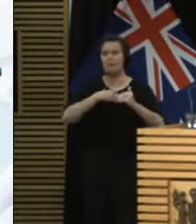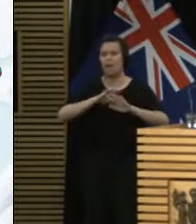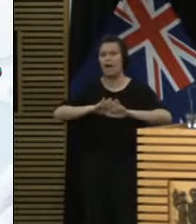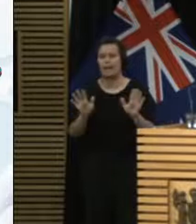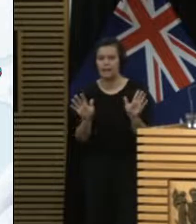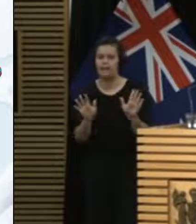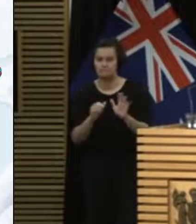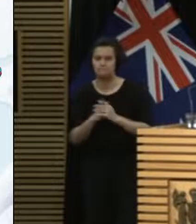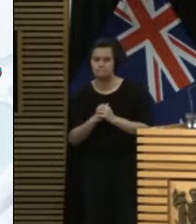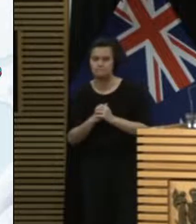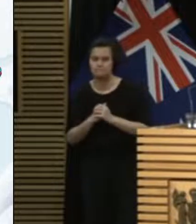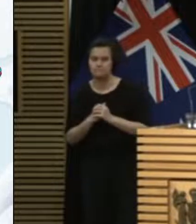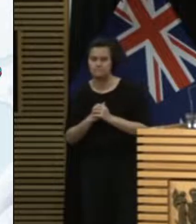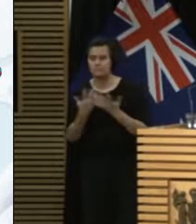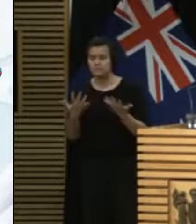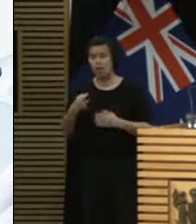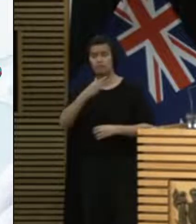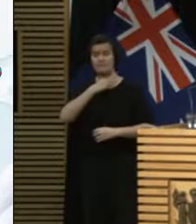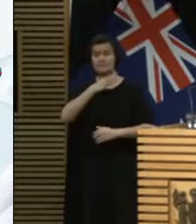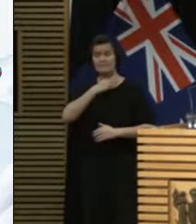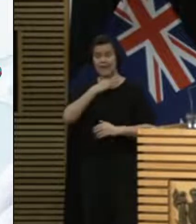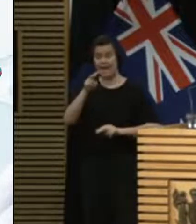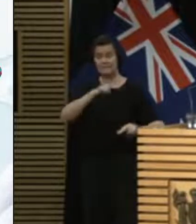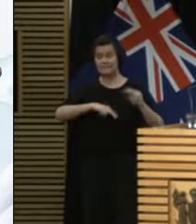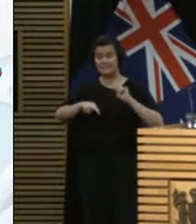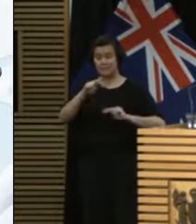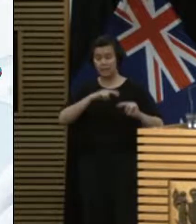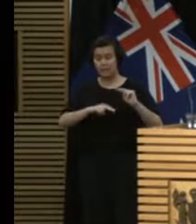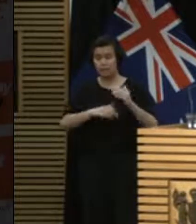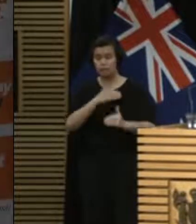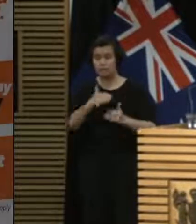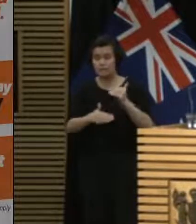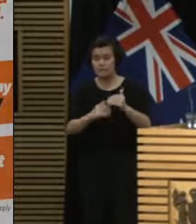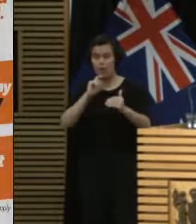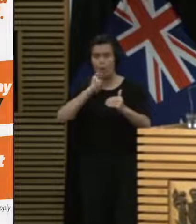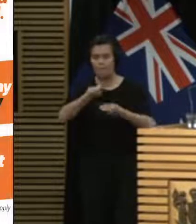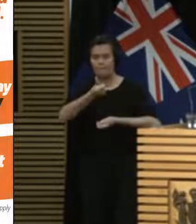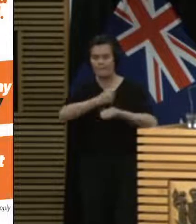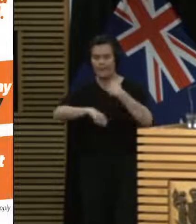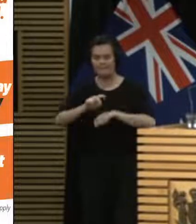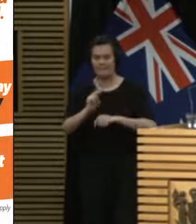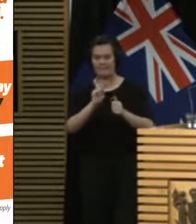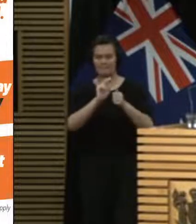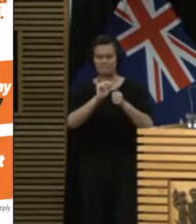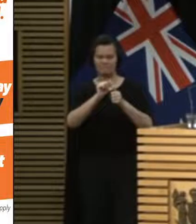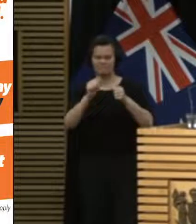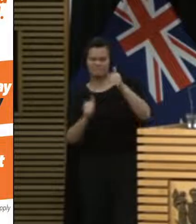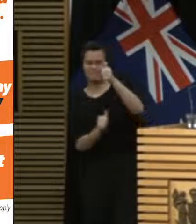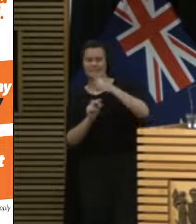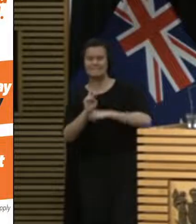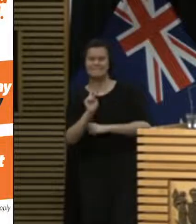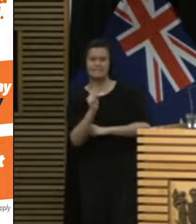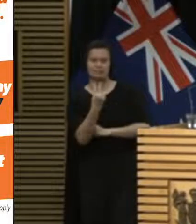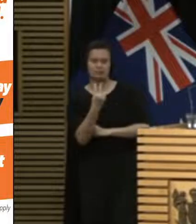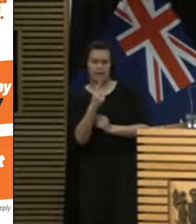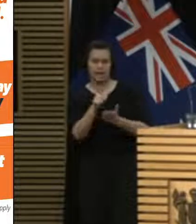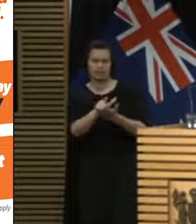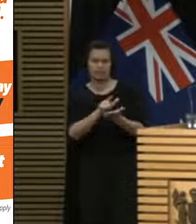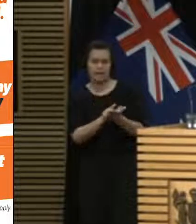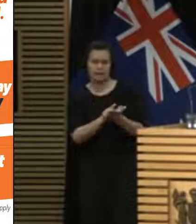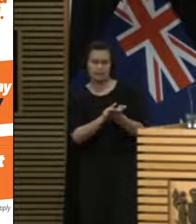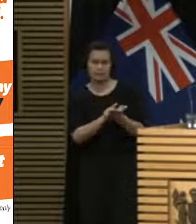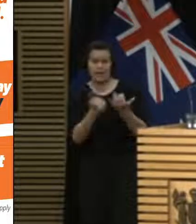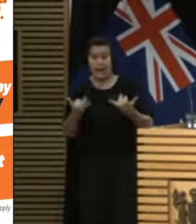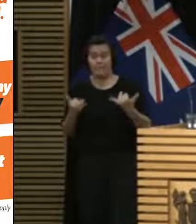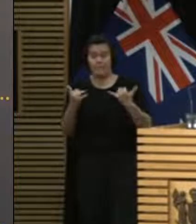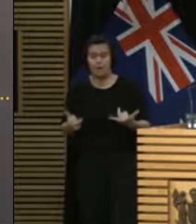risk framework and putting it forward as secondary legislation. So it's currently on WorkSafe's website as guidance. People have said they